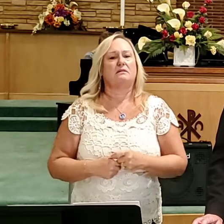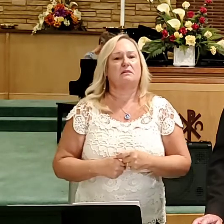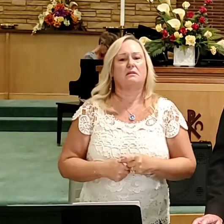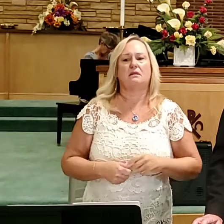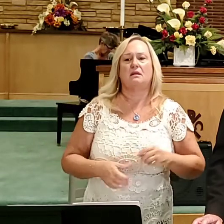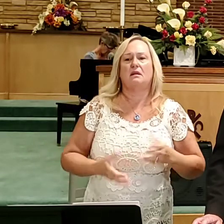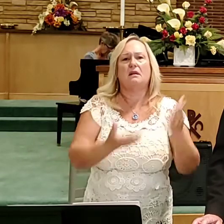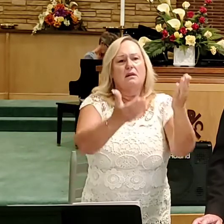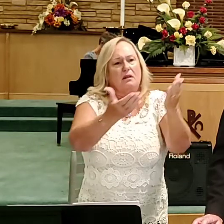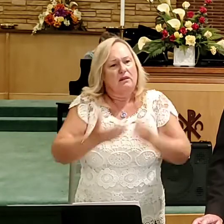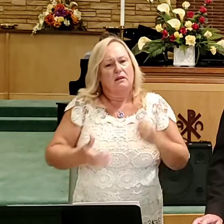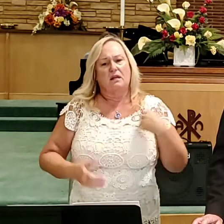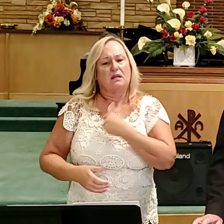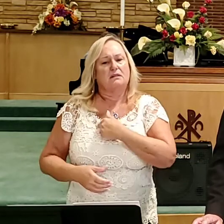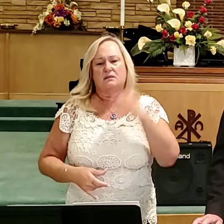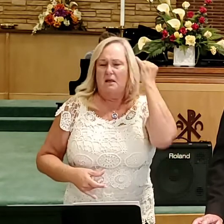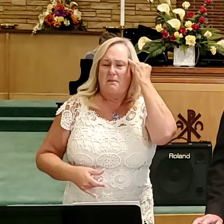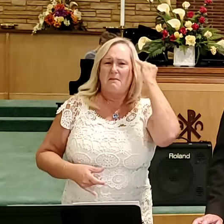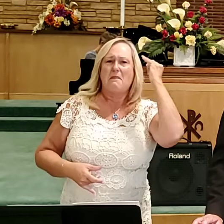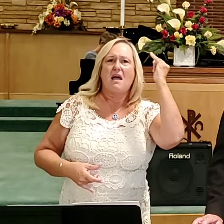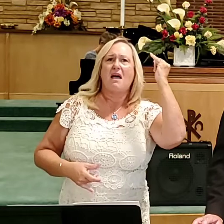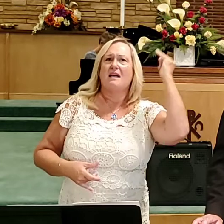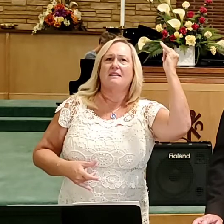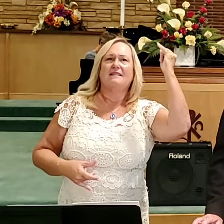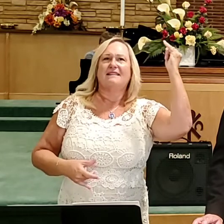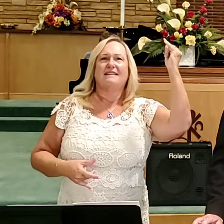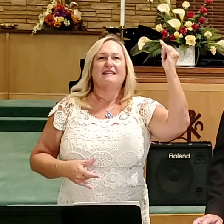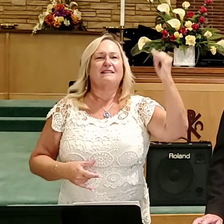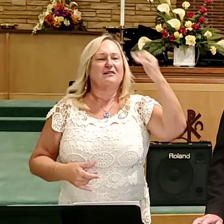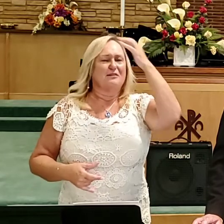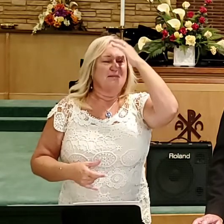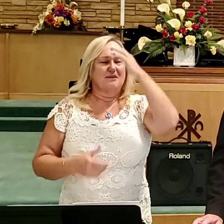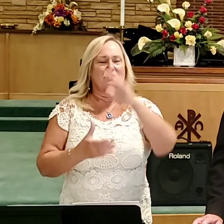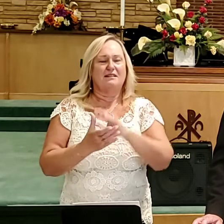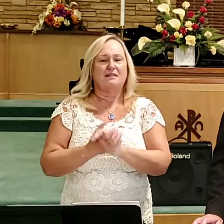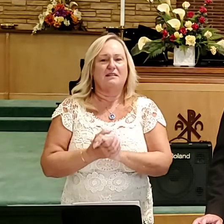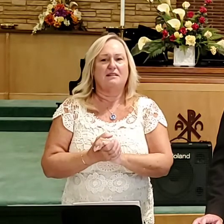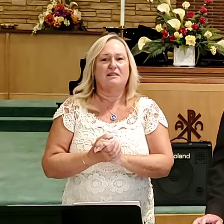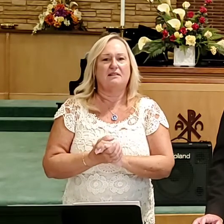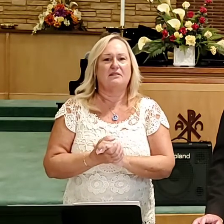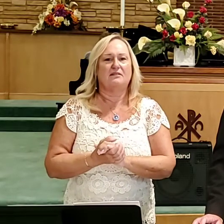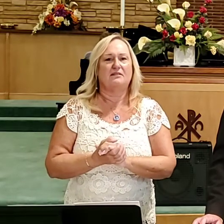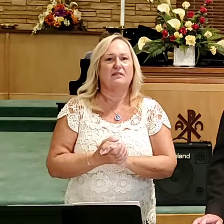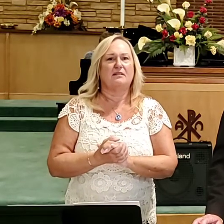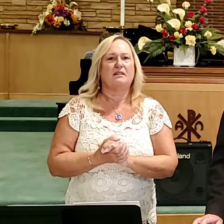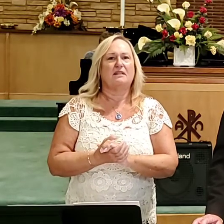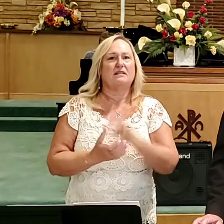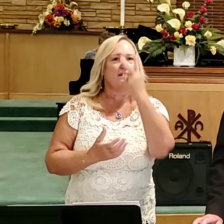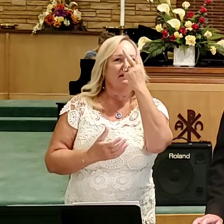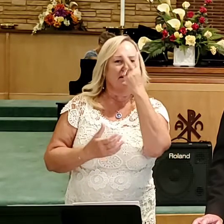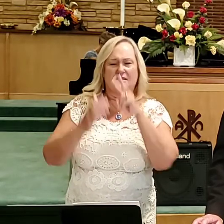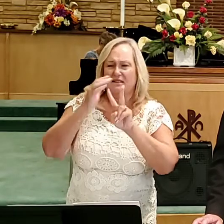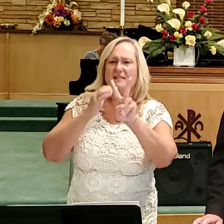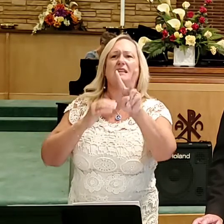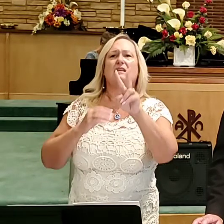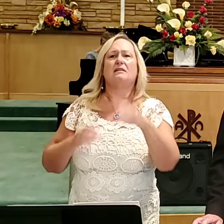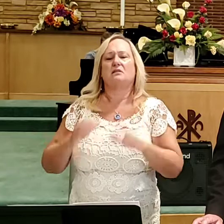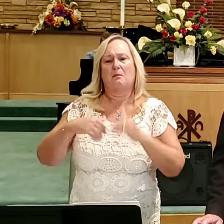and grant us the imagination to believe and to seek to build